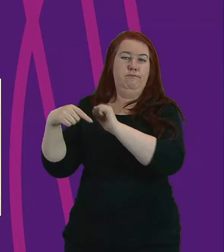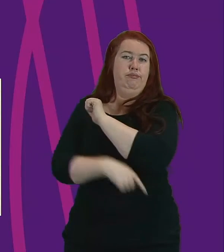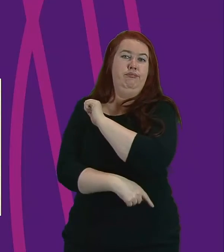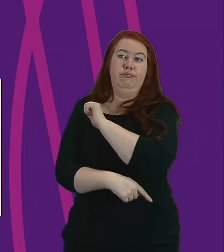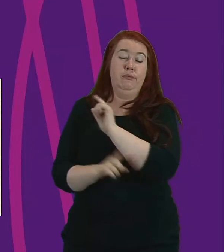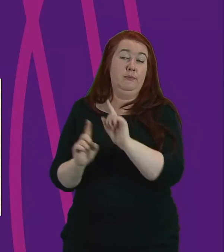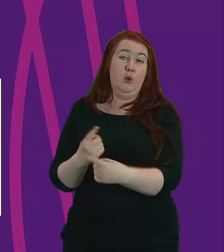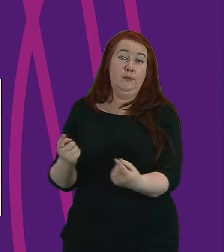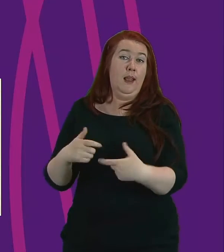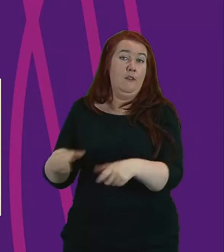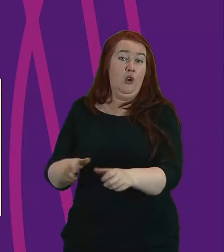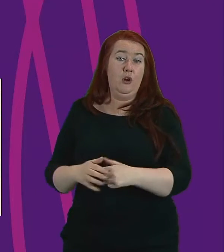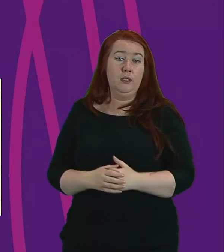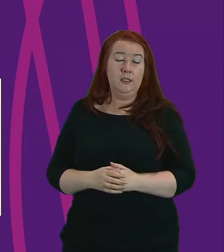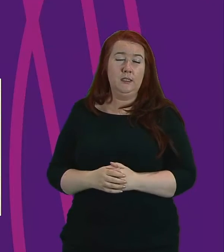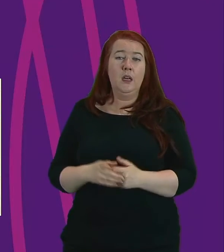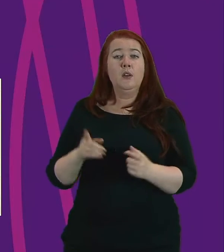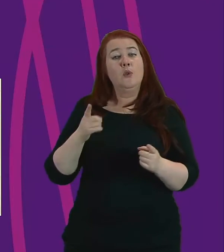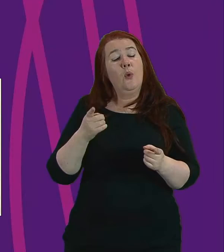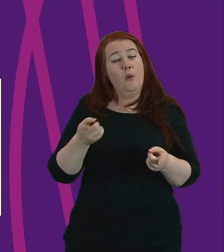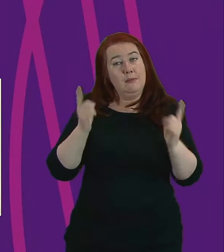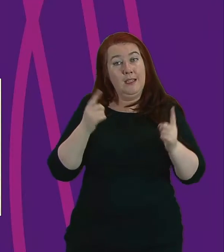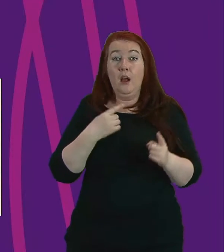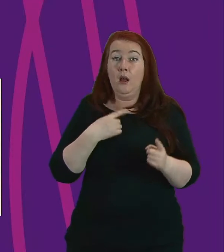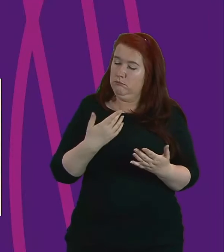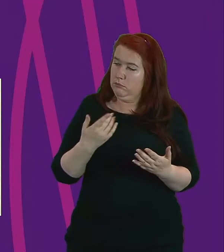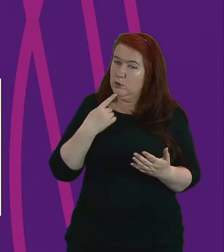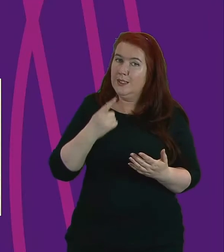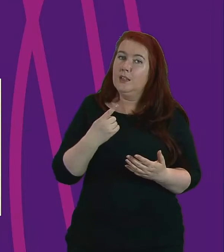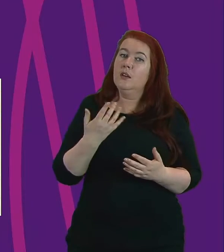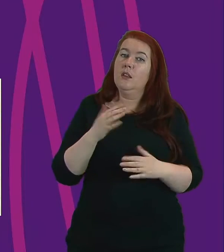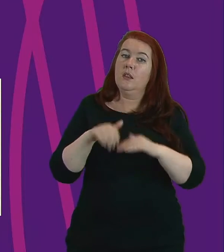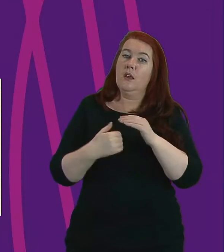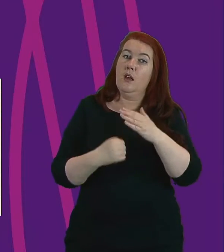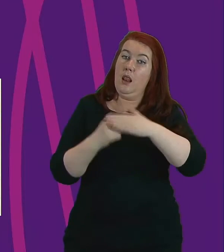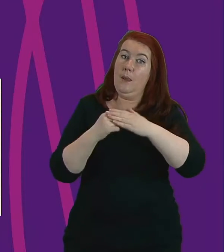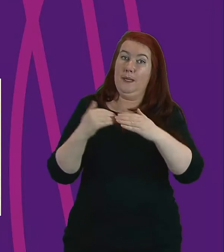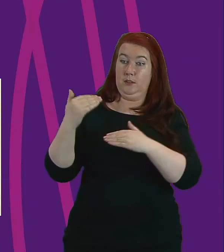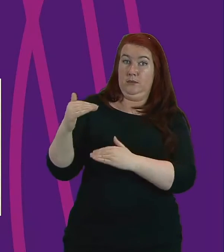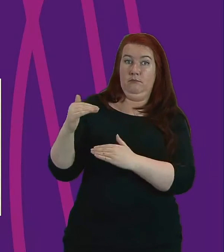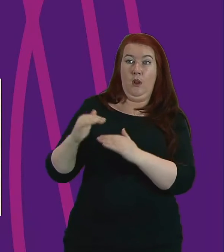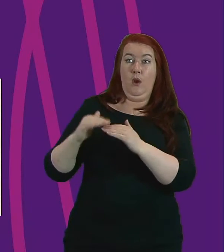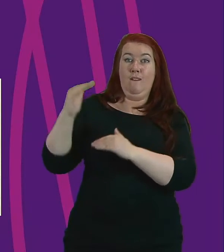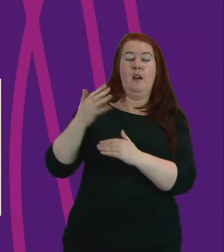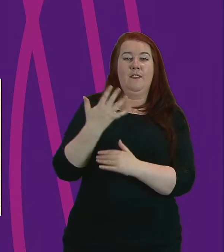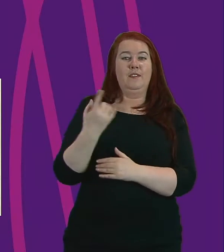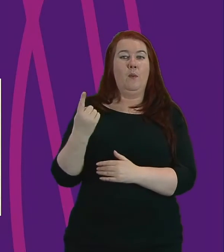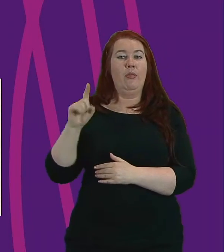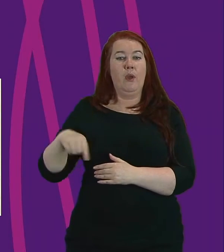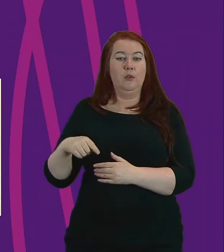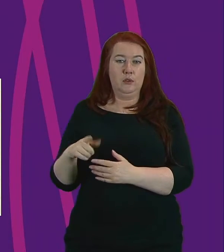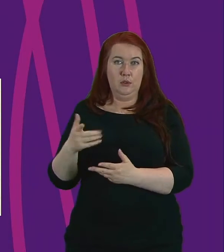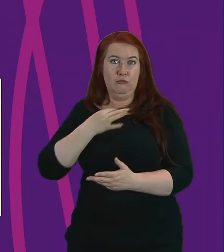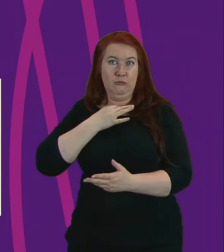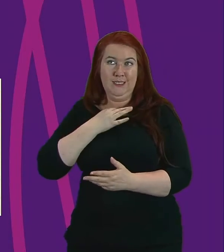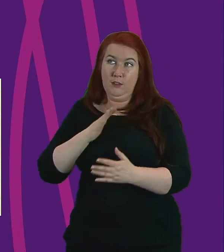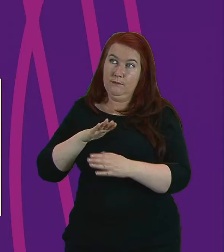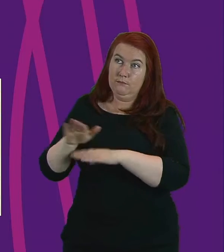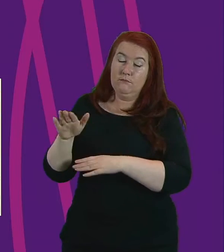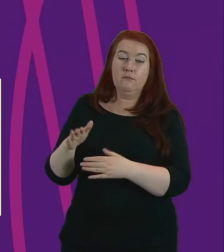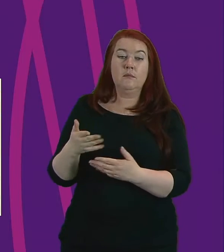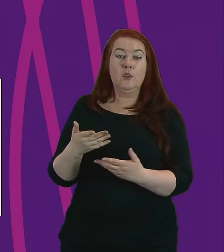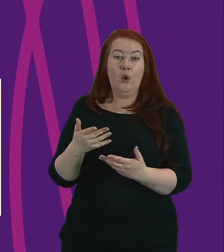Cabinet Secretary, I warmly welcome your announcement that the £51,000 rateable value limit for grants, which risk the future of major hospitality businesses, has